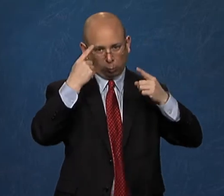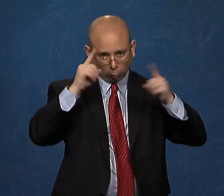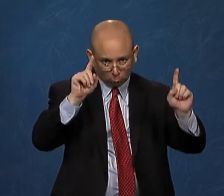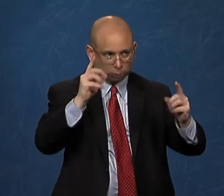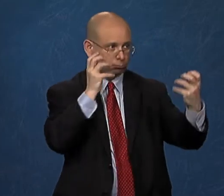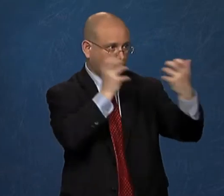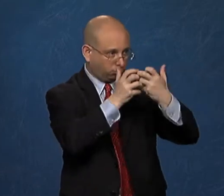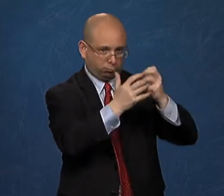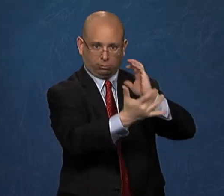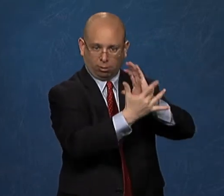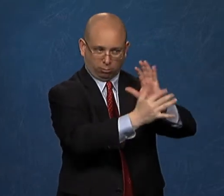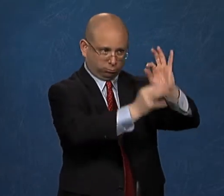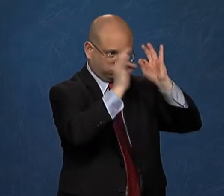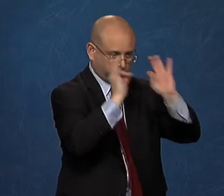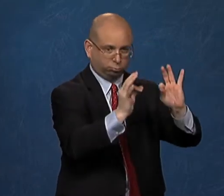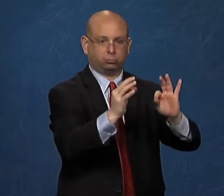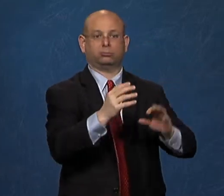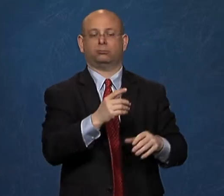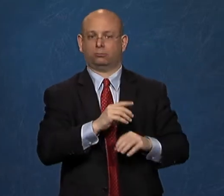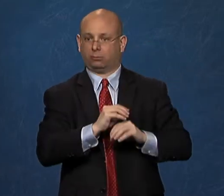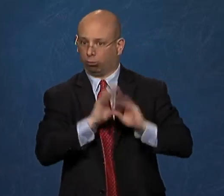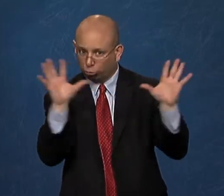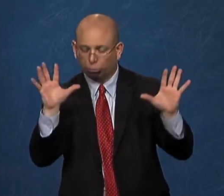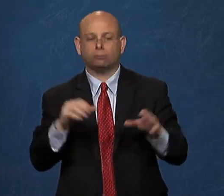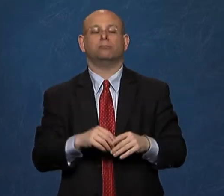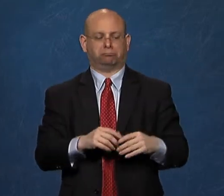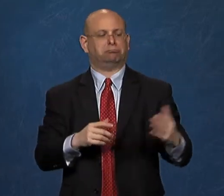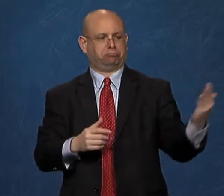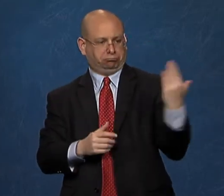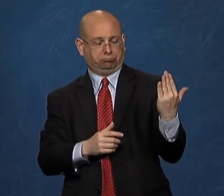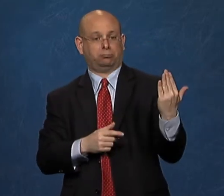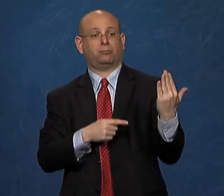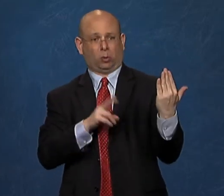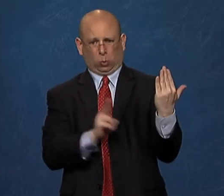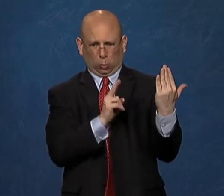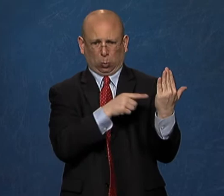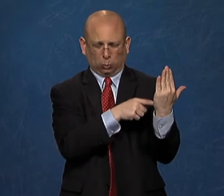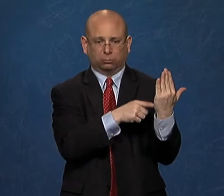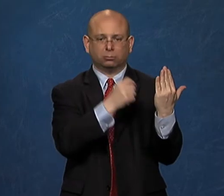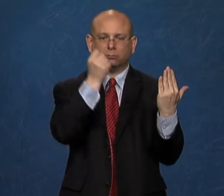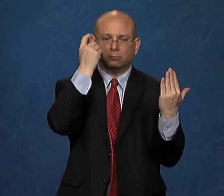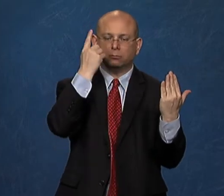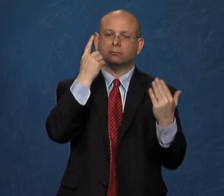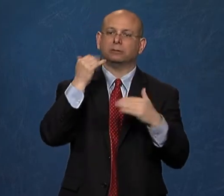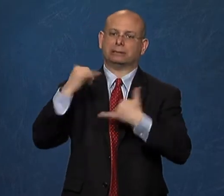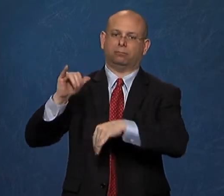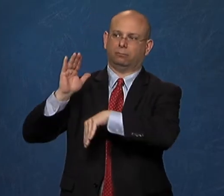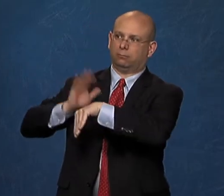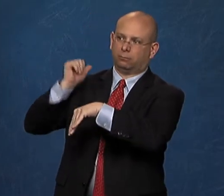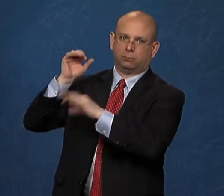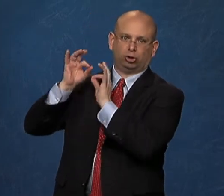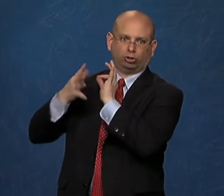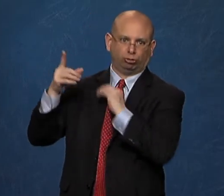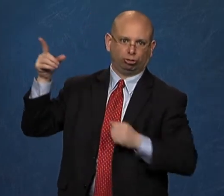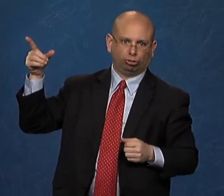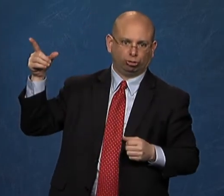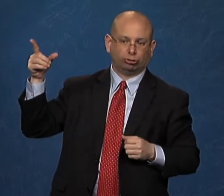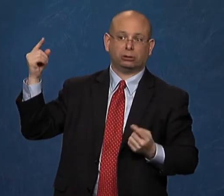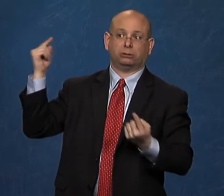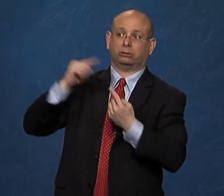situation, VRI might be effective. Once again, if the technology is effective, if the image is very clear, VRI can be used while at the